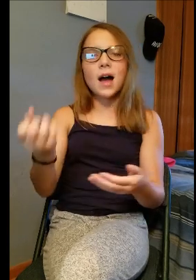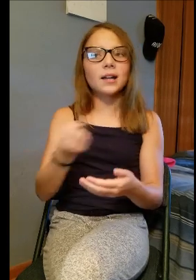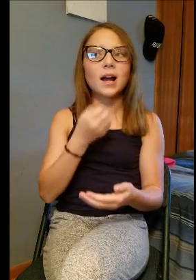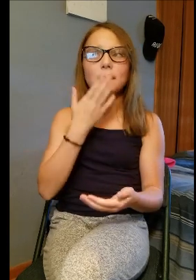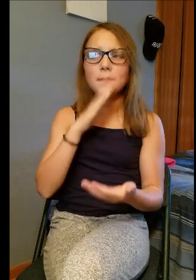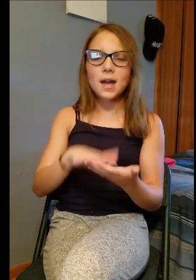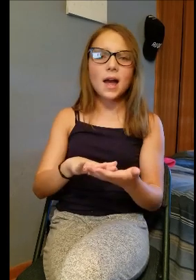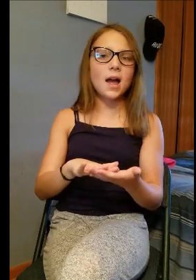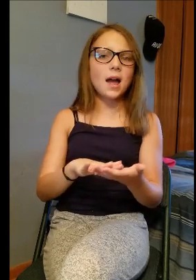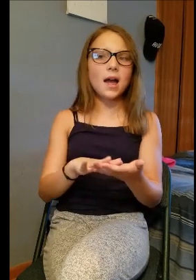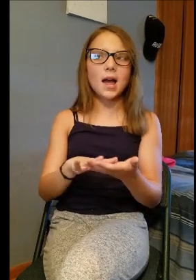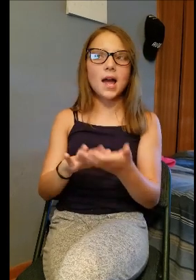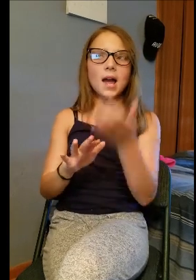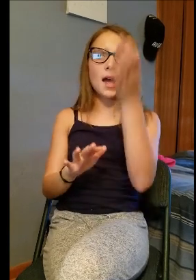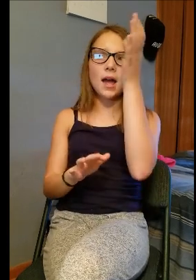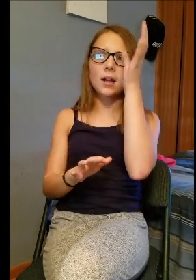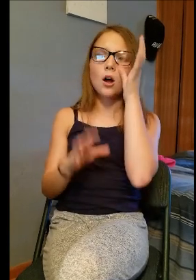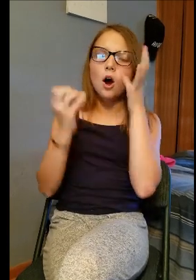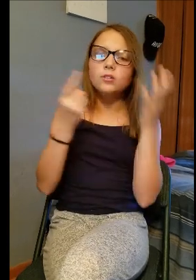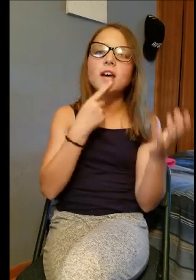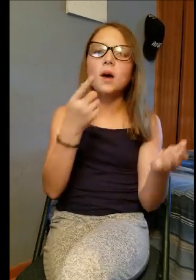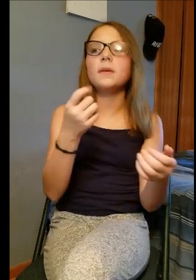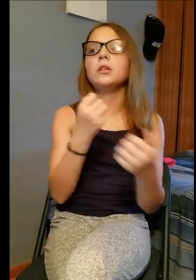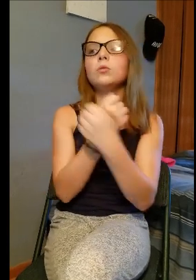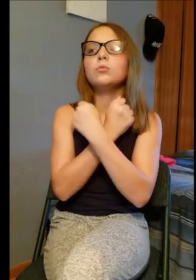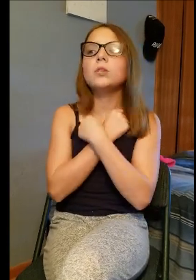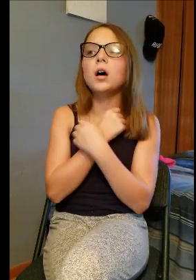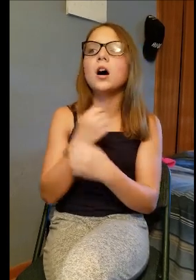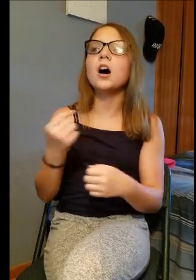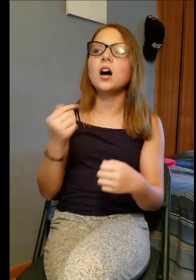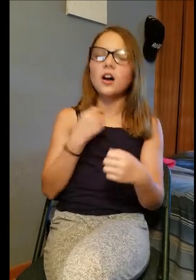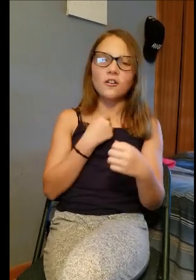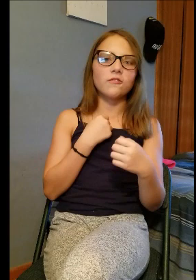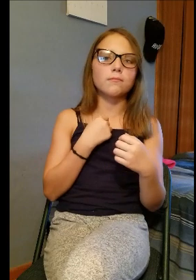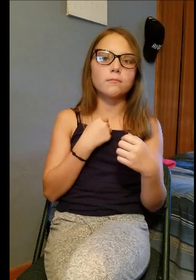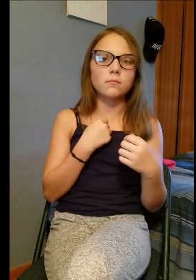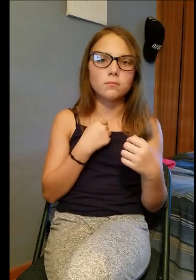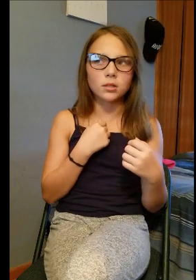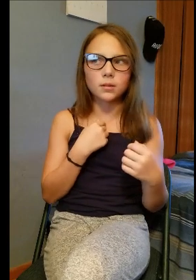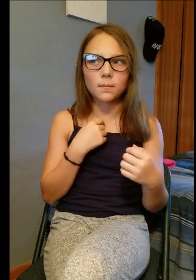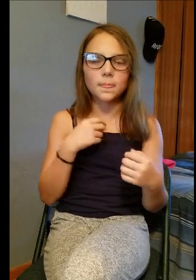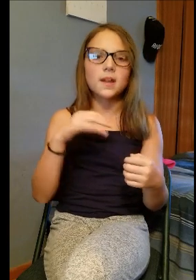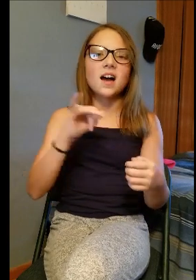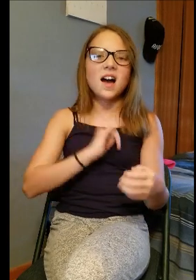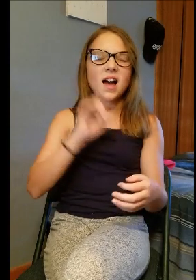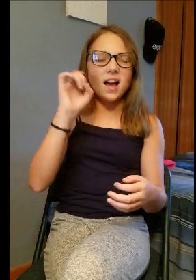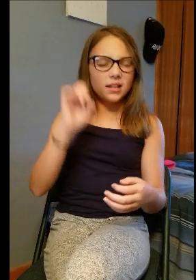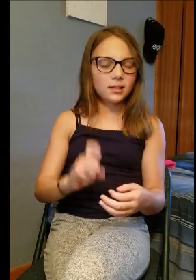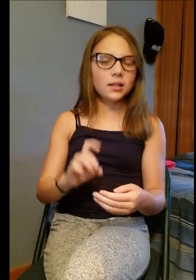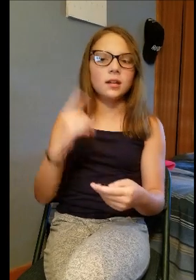got it bad Oh tell me you love me I need